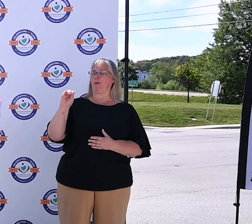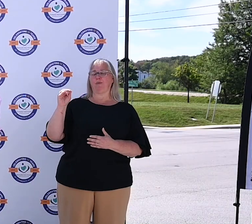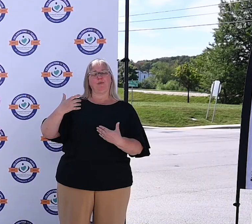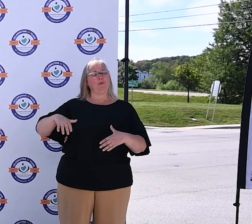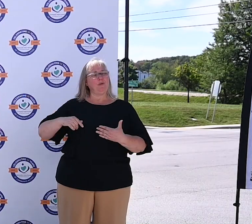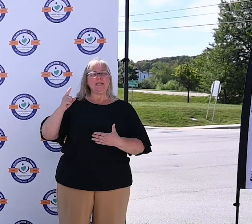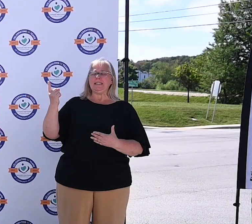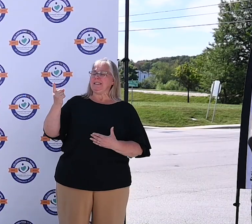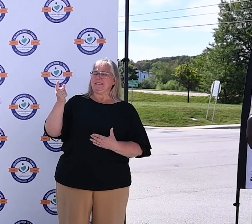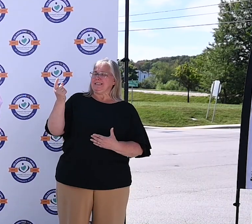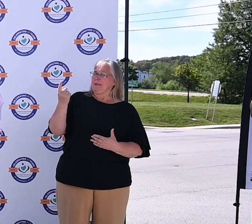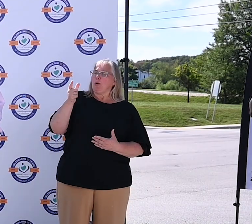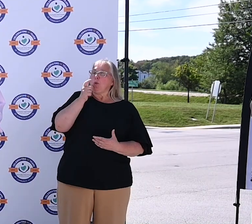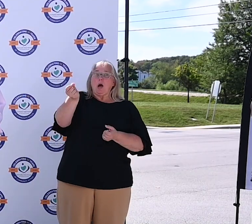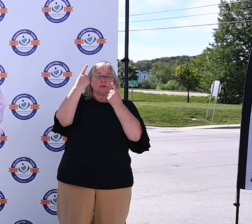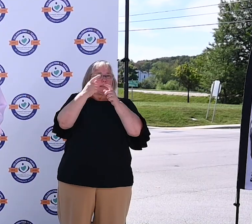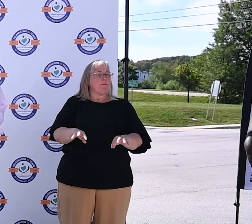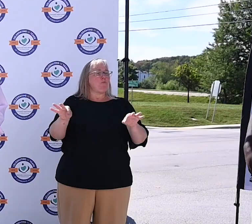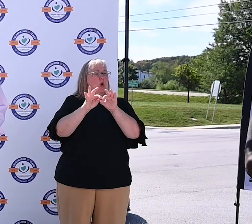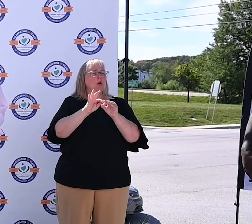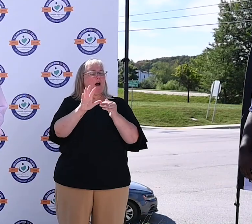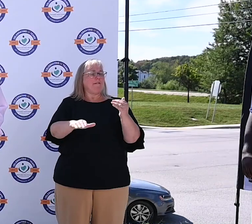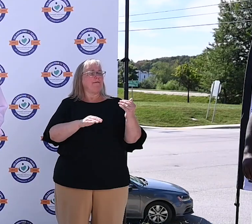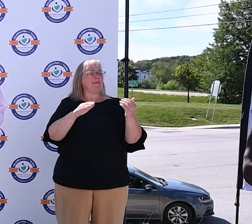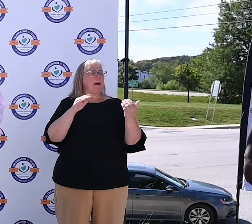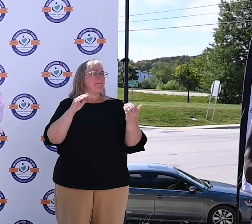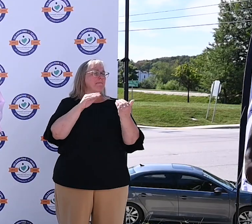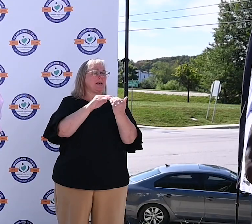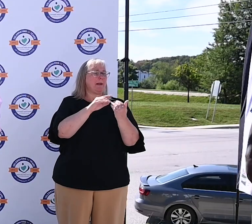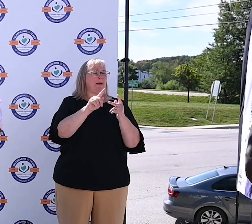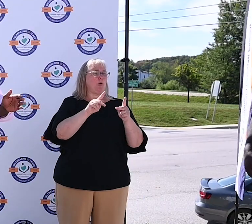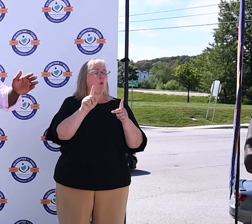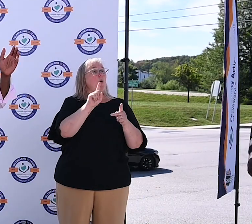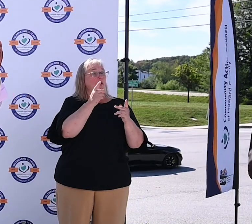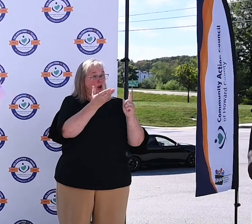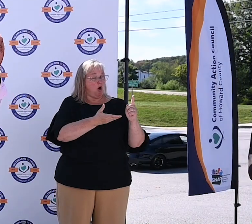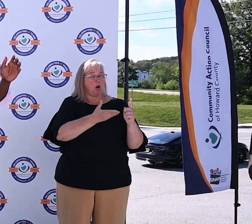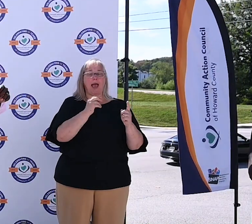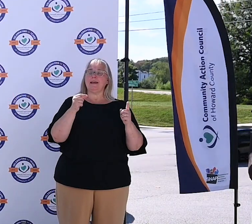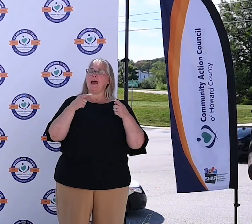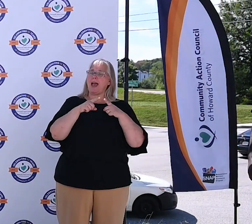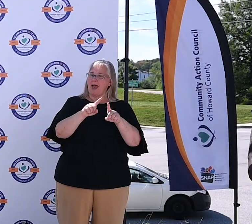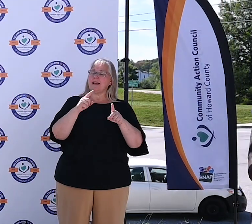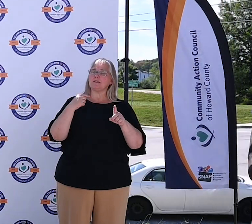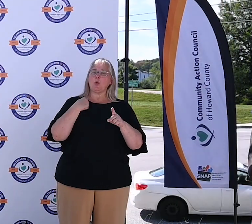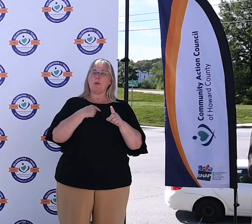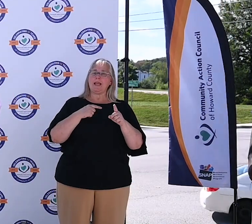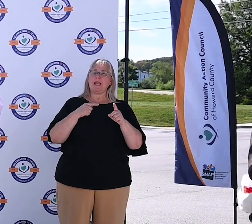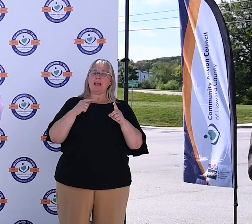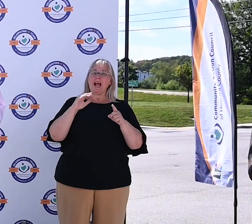who understands the importance of meeting people where they are, and as we climb,